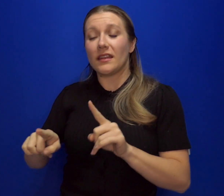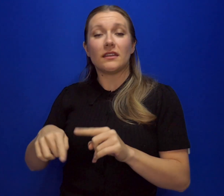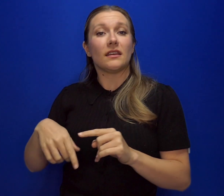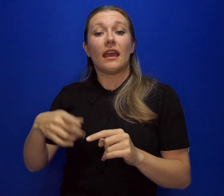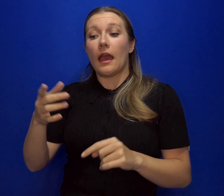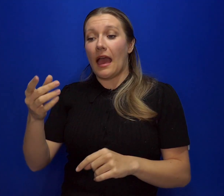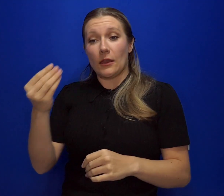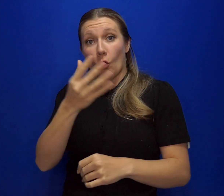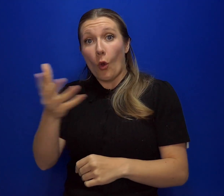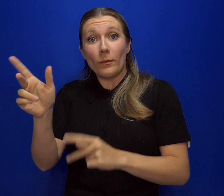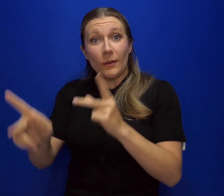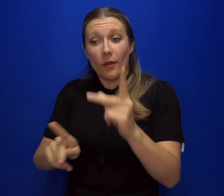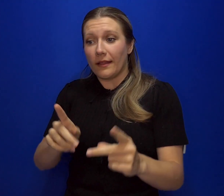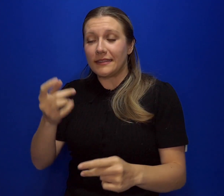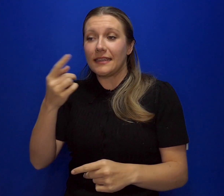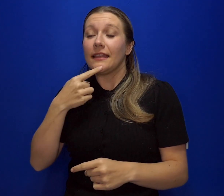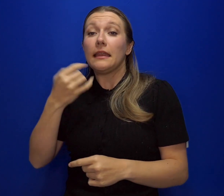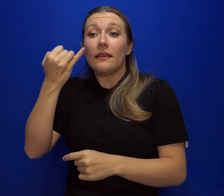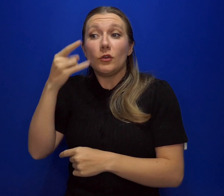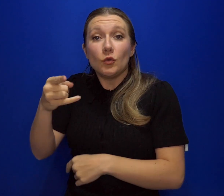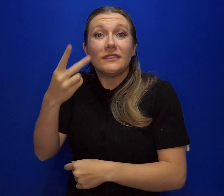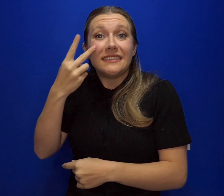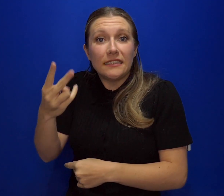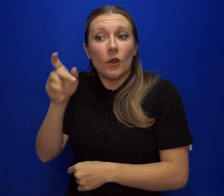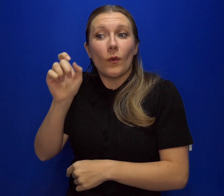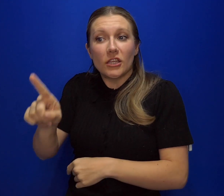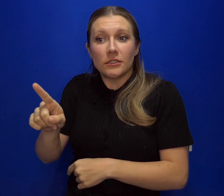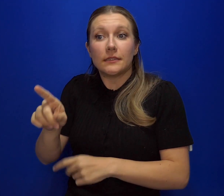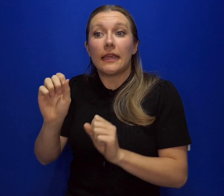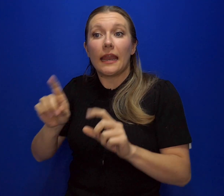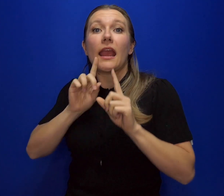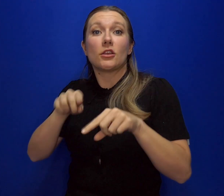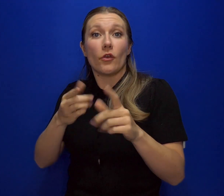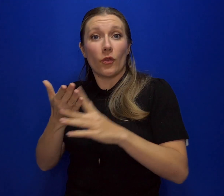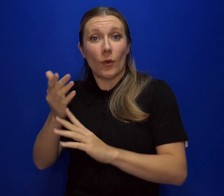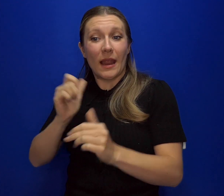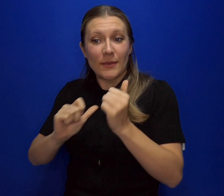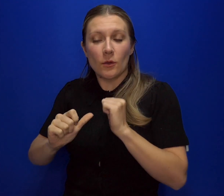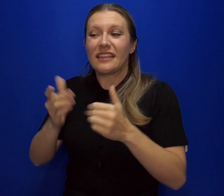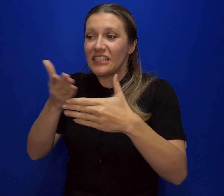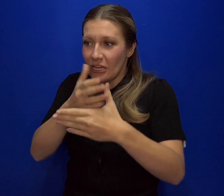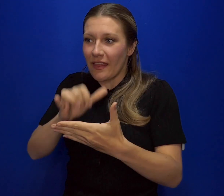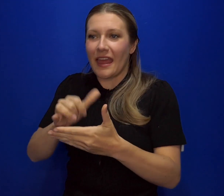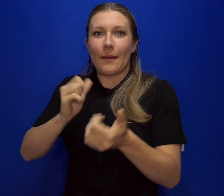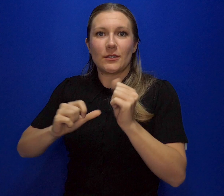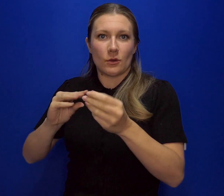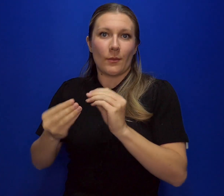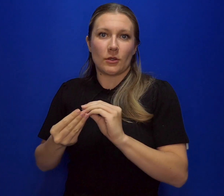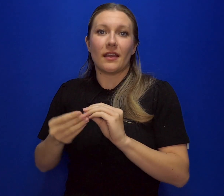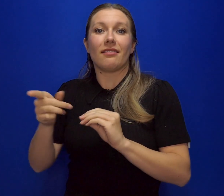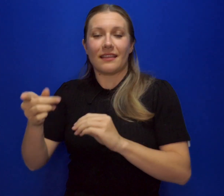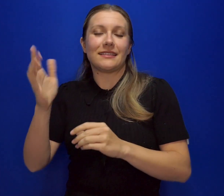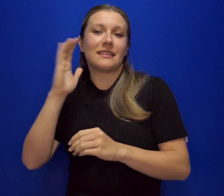the group, I was like, if you see a question that can be answered by an episode, share the episode. And that's been very helpful for